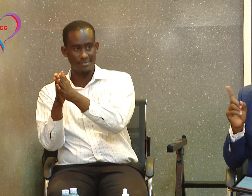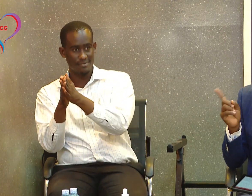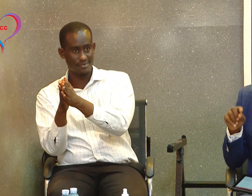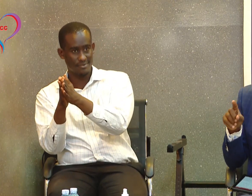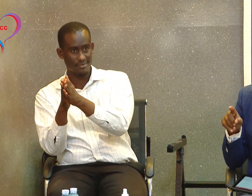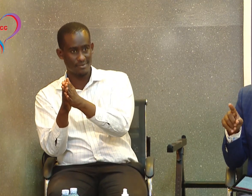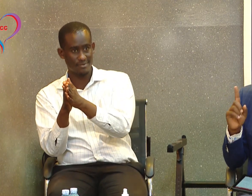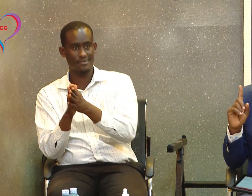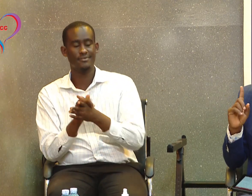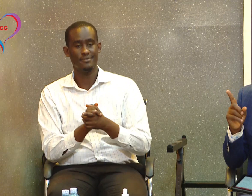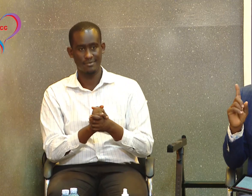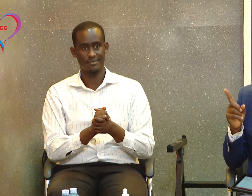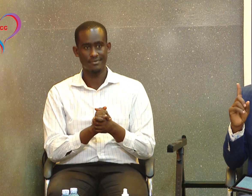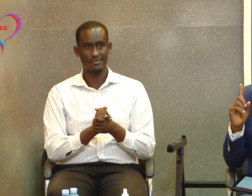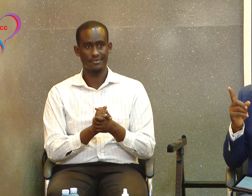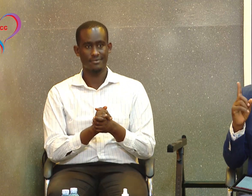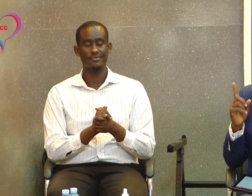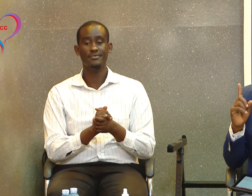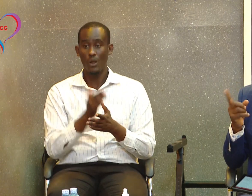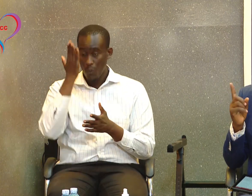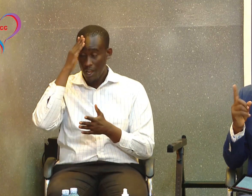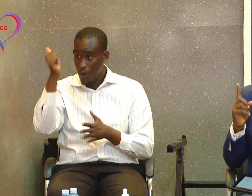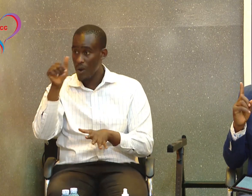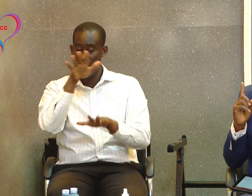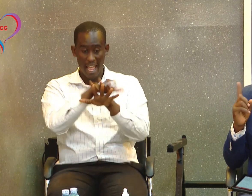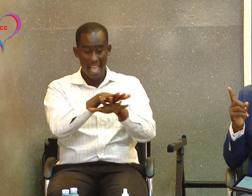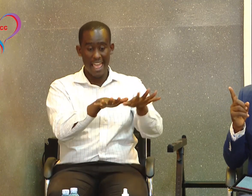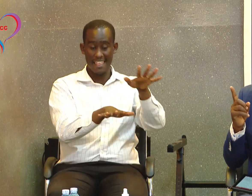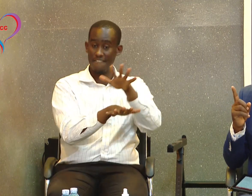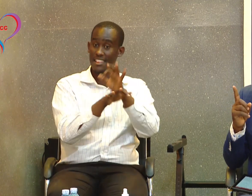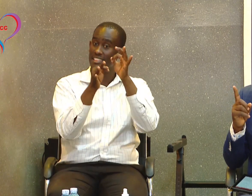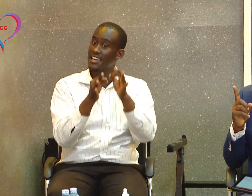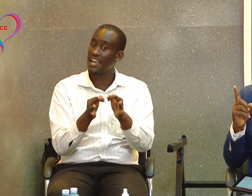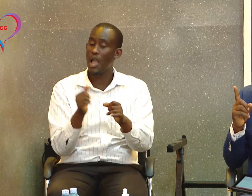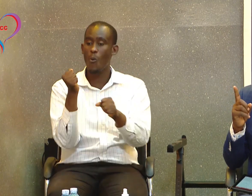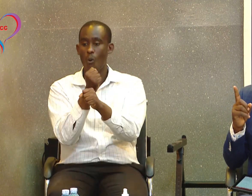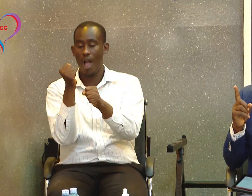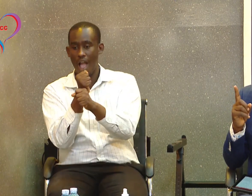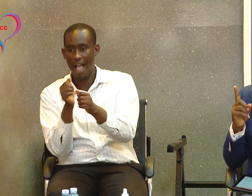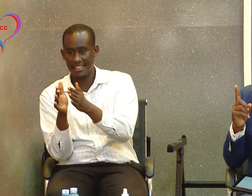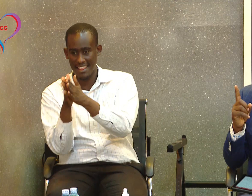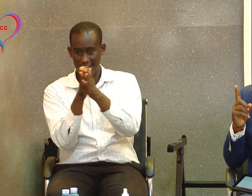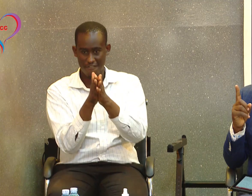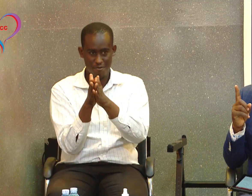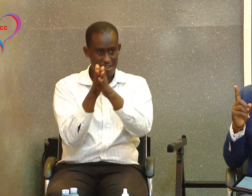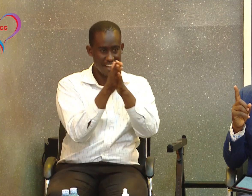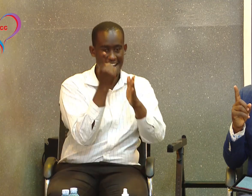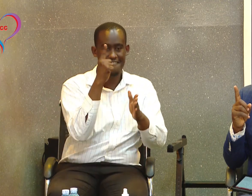You can interpret directly. Okay. And we know that all things work together for good. Era tumanyi nti ebintu